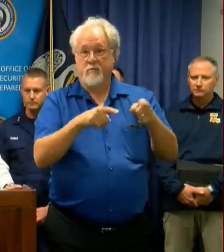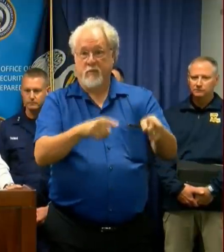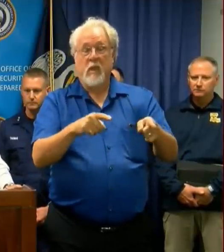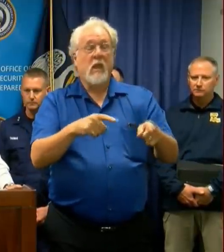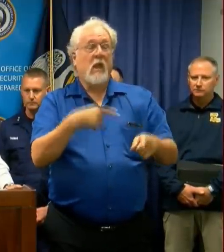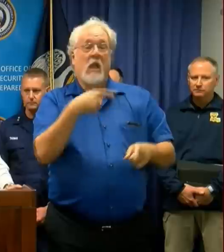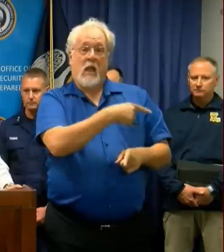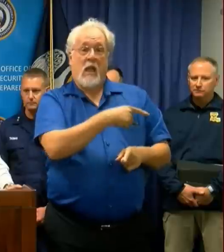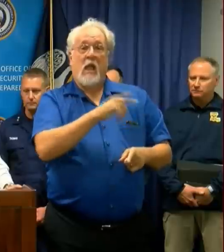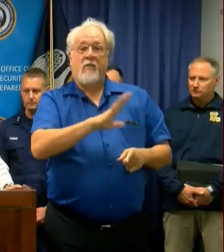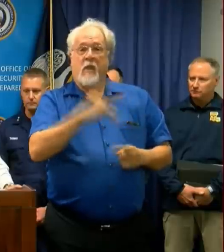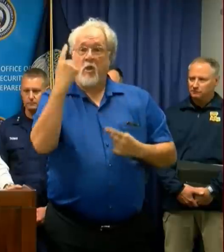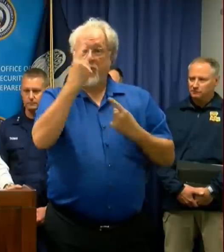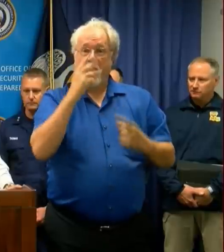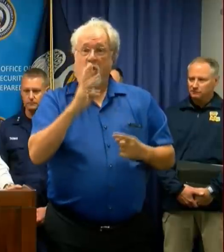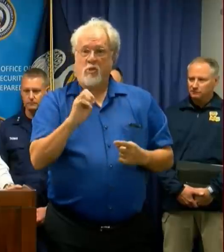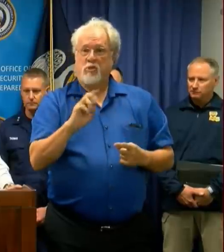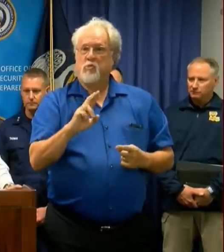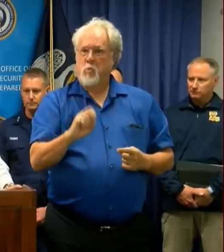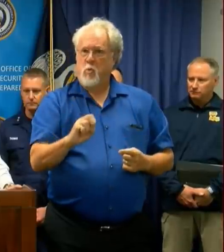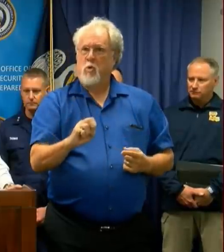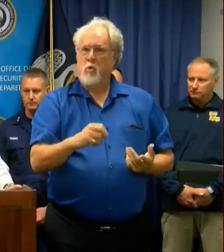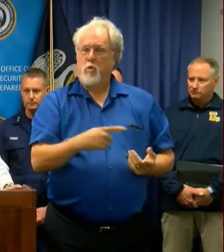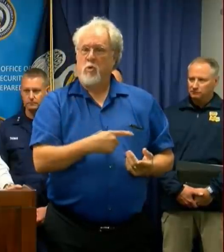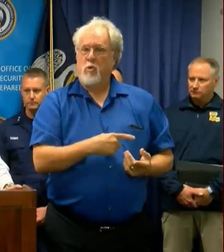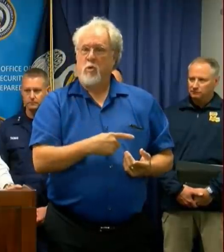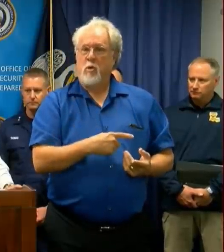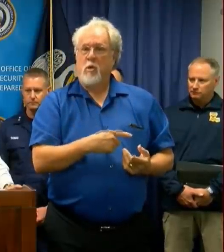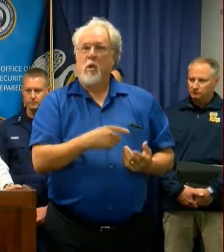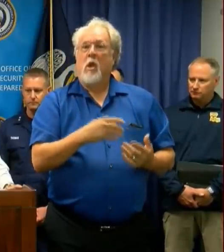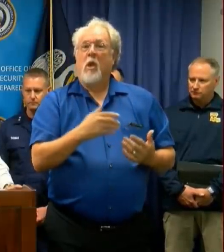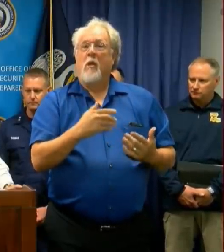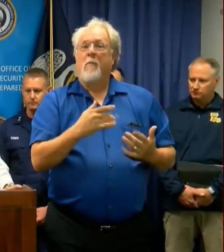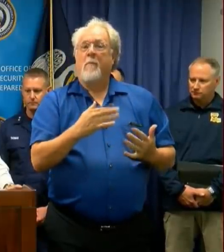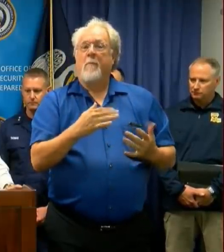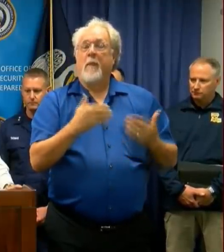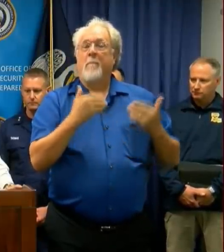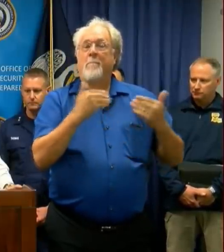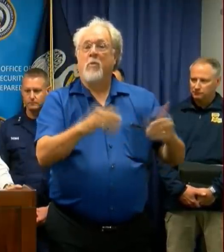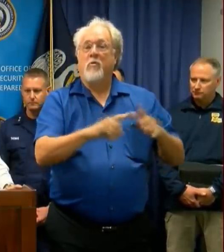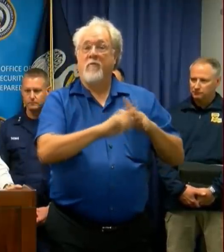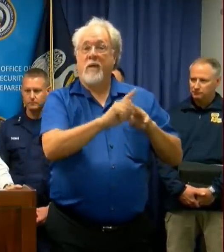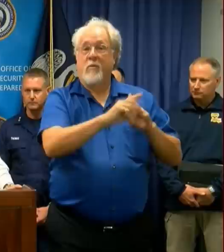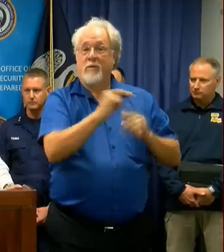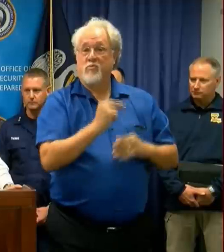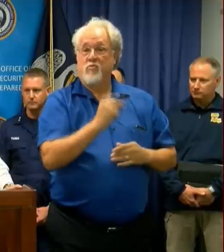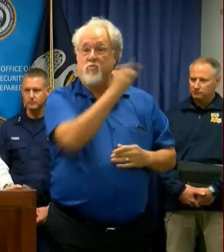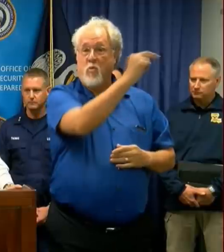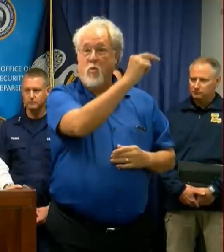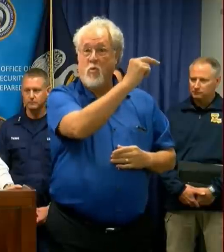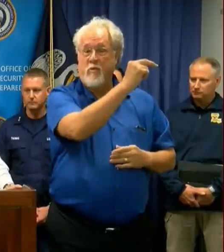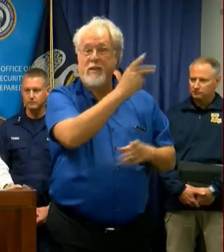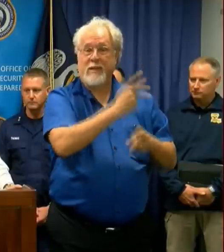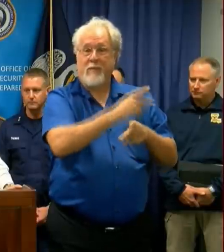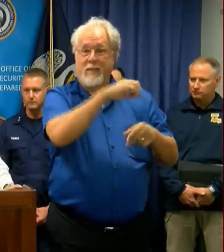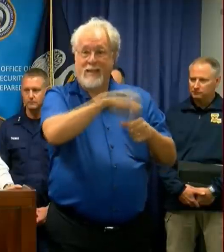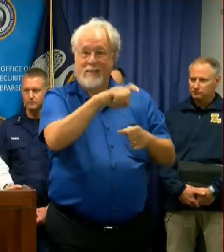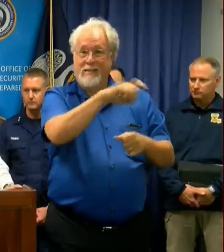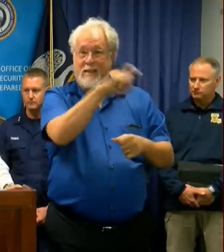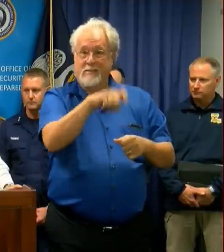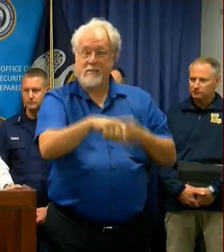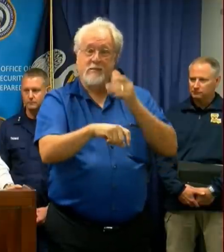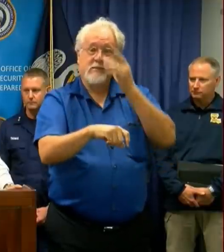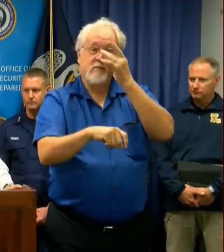storm, their thoughts were that they would move their evacuees north, keep them in the state of